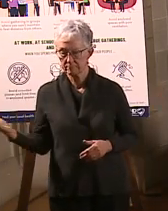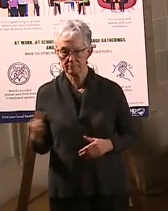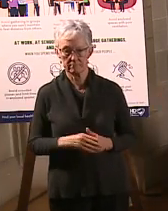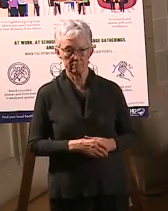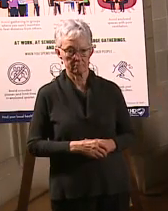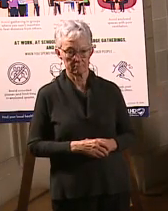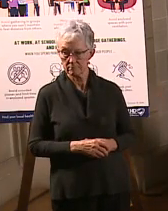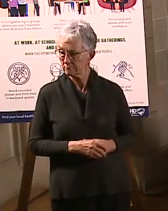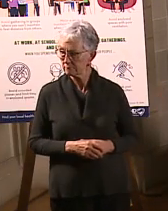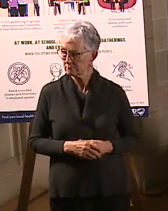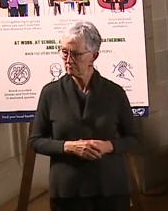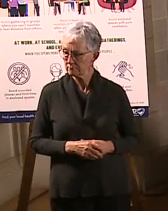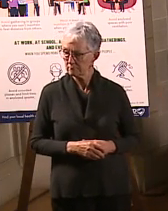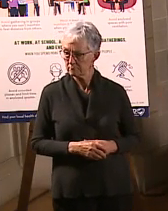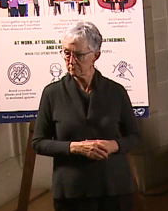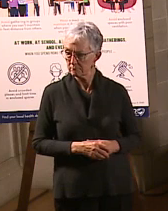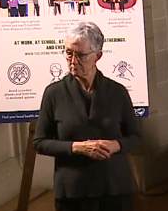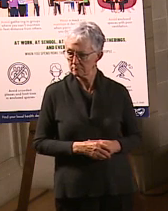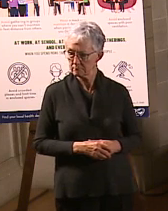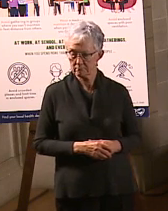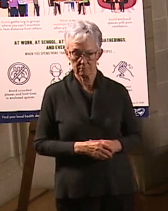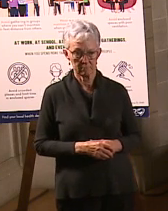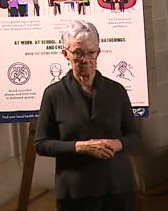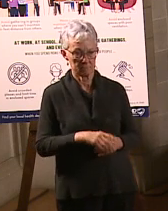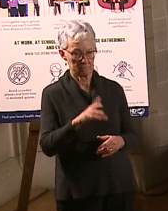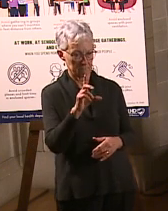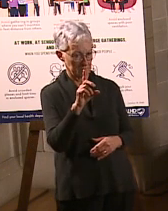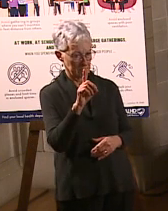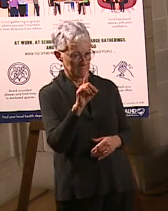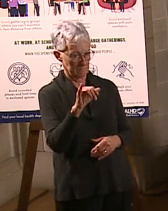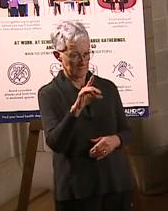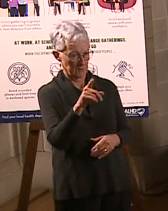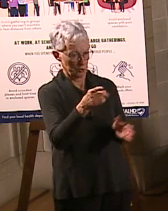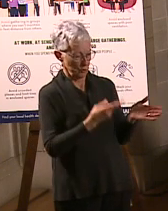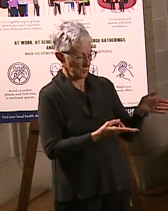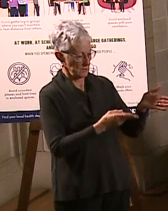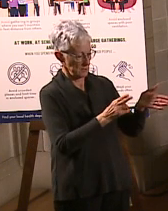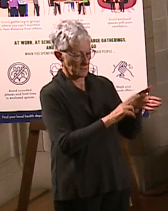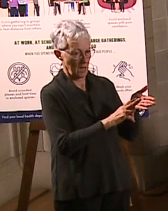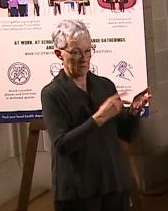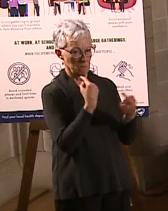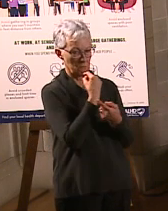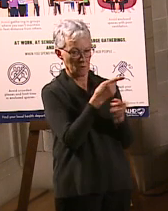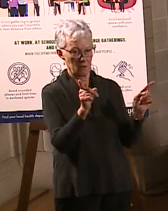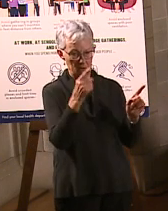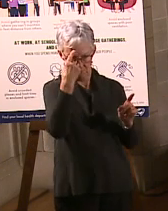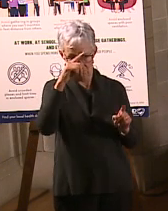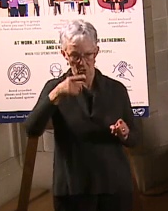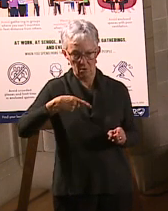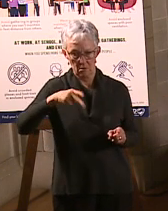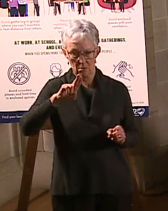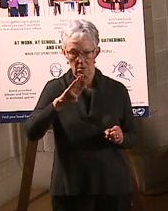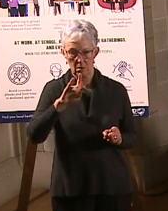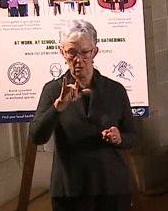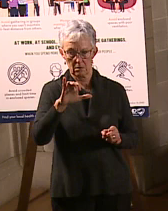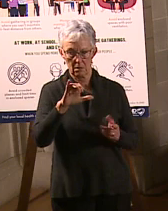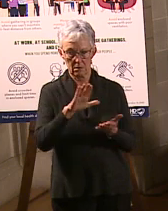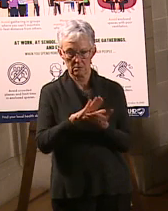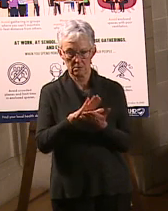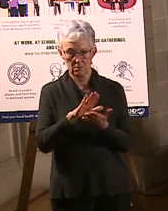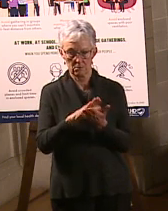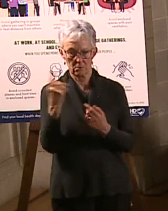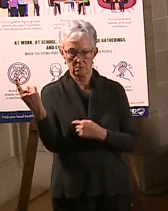Martha. Last question. Did you sign a proclamation for Public School Day last week? Did